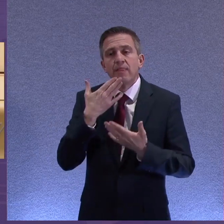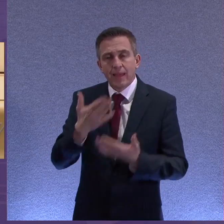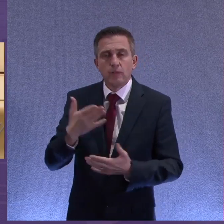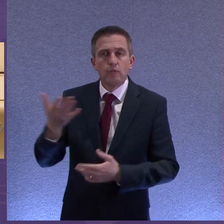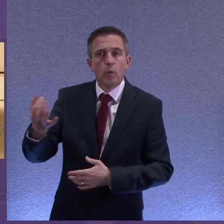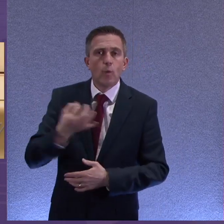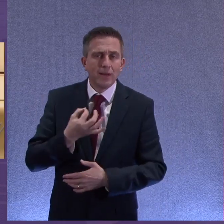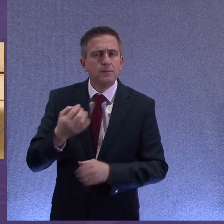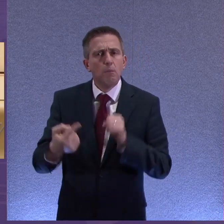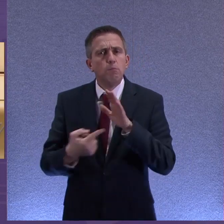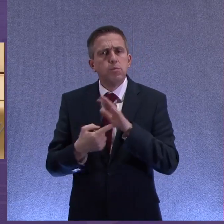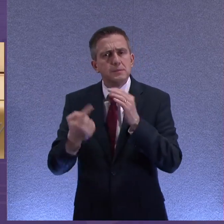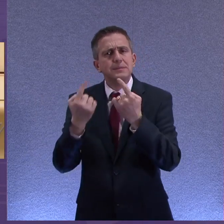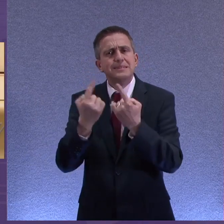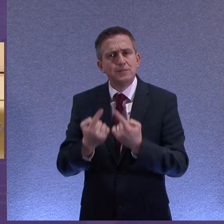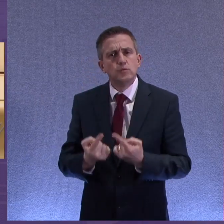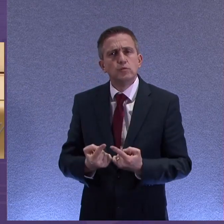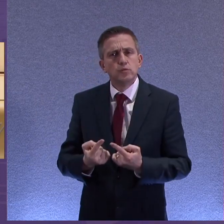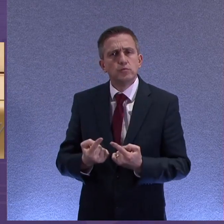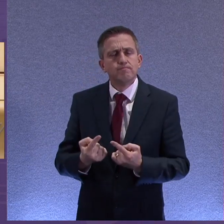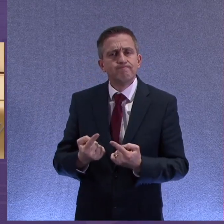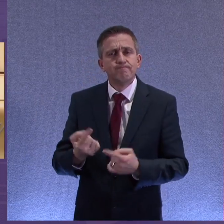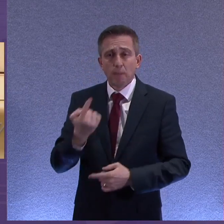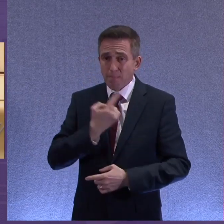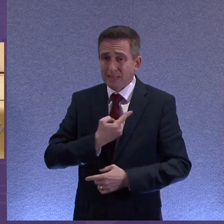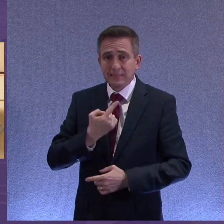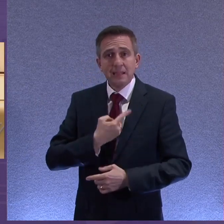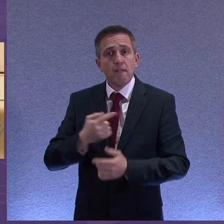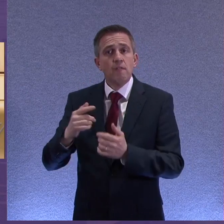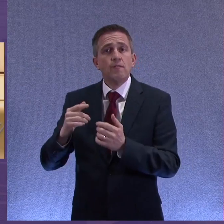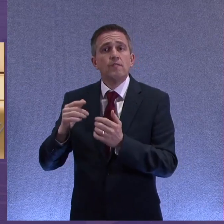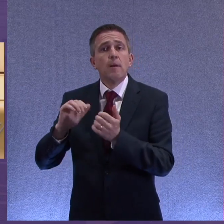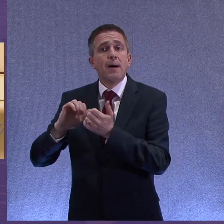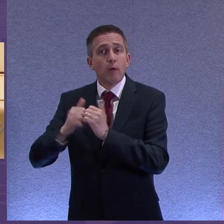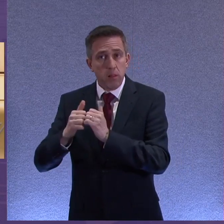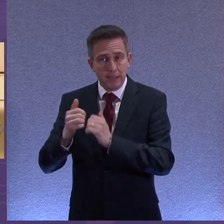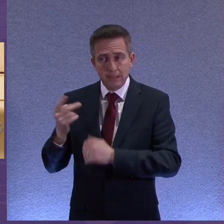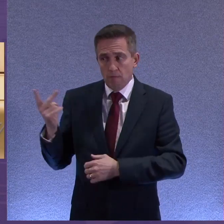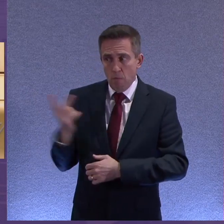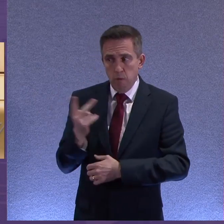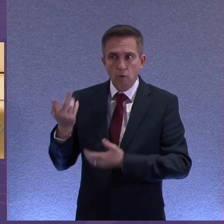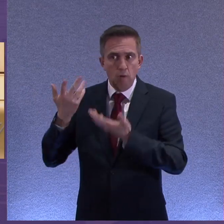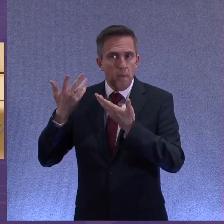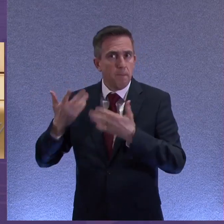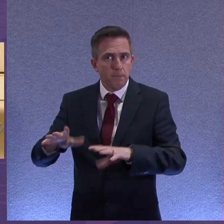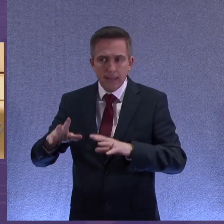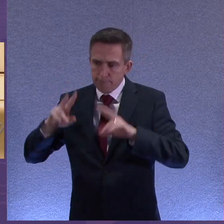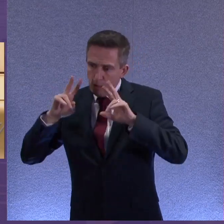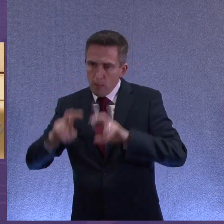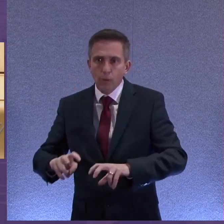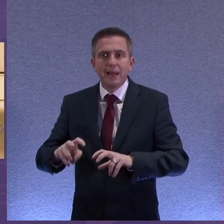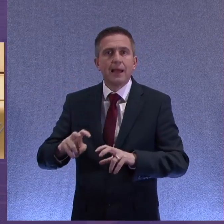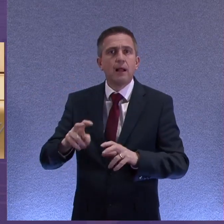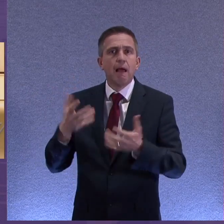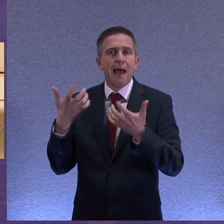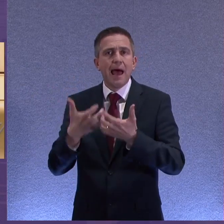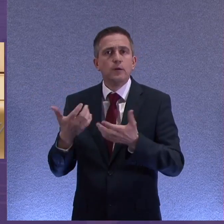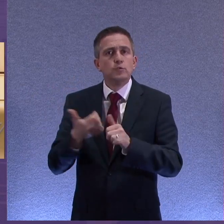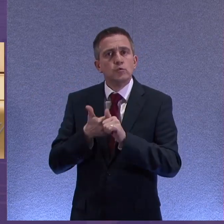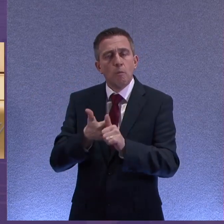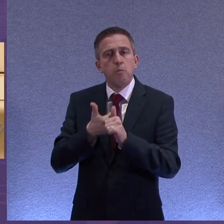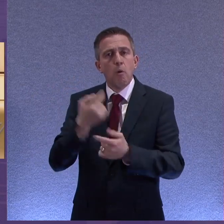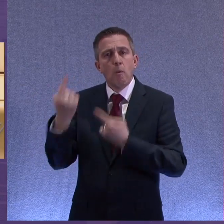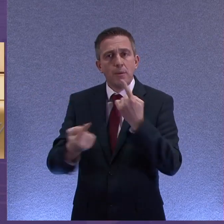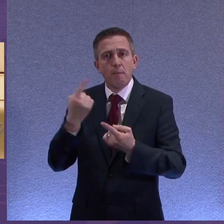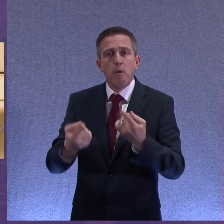very important issue and Mr Fitzpatrick and I have been in discussions about that. It is under active consideration what